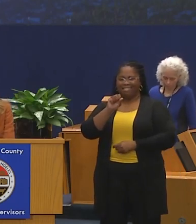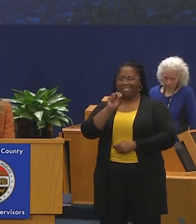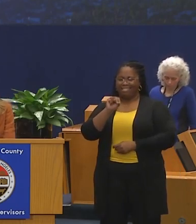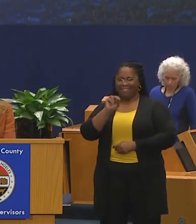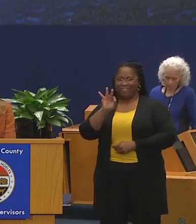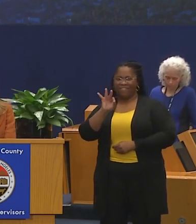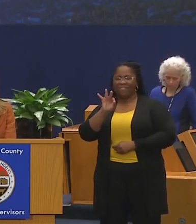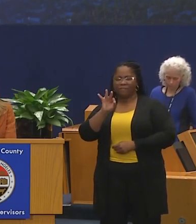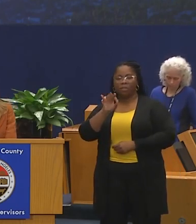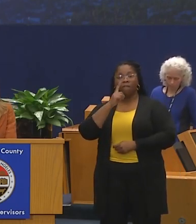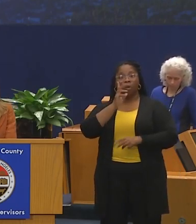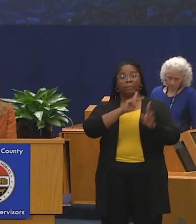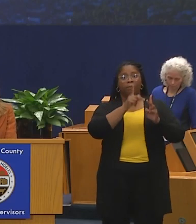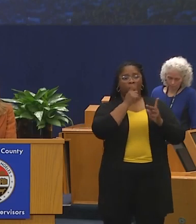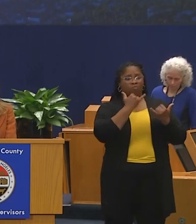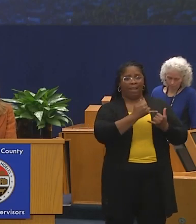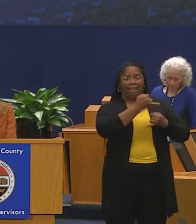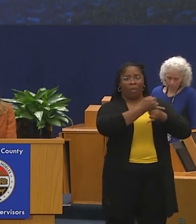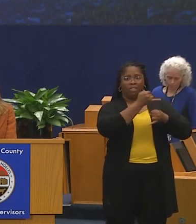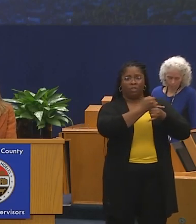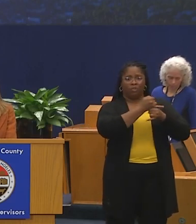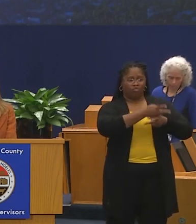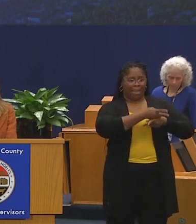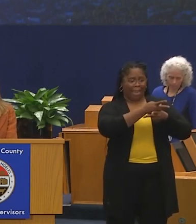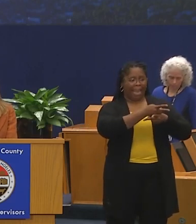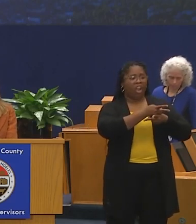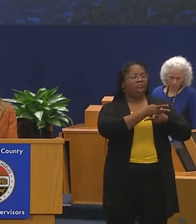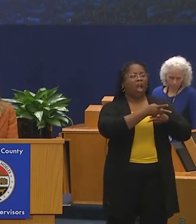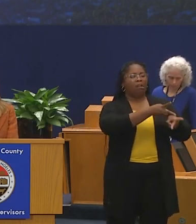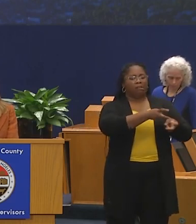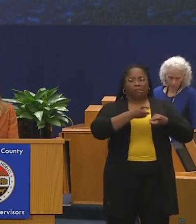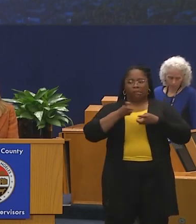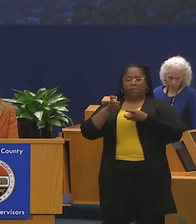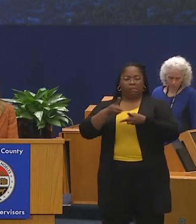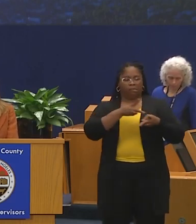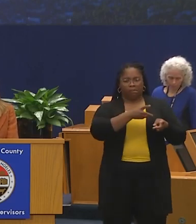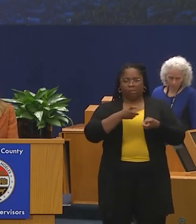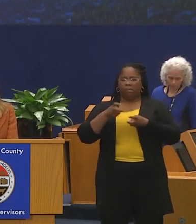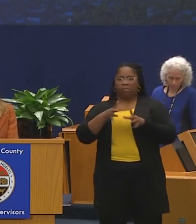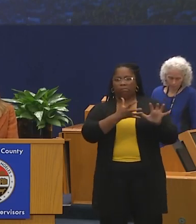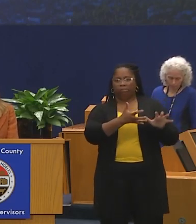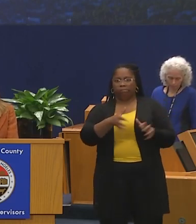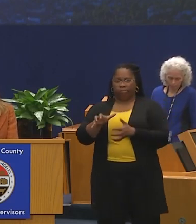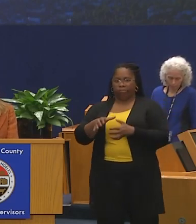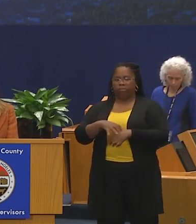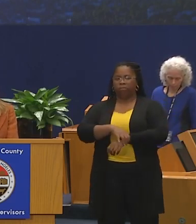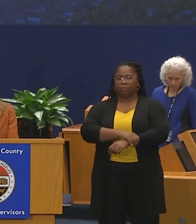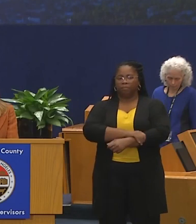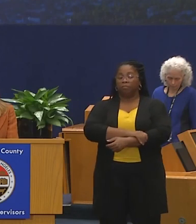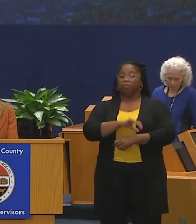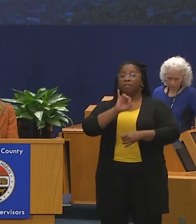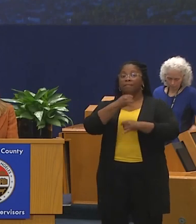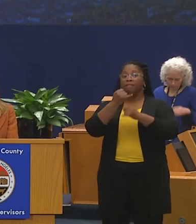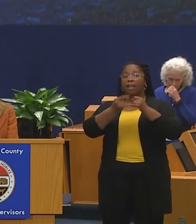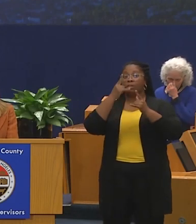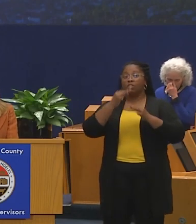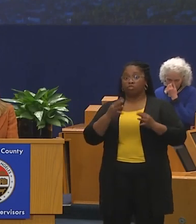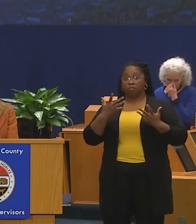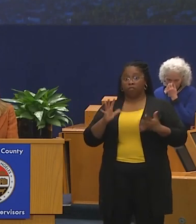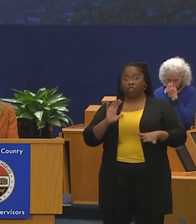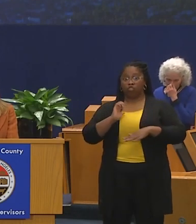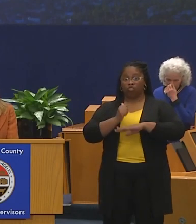individuals in institutional care and skilled nursing facilities could be transferred to. The EMS agency, once a final decision has been made, which